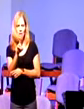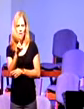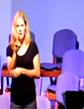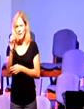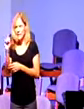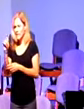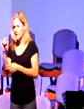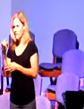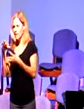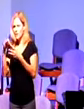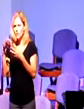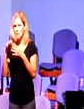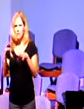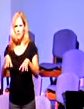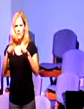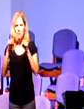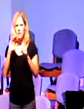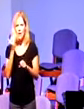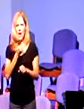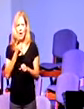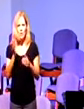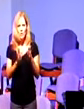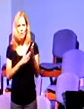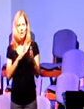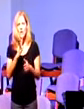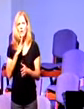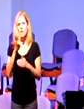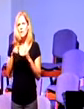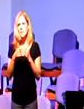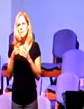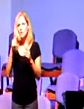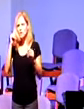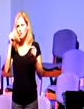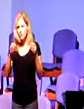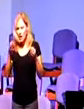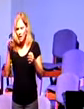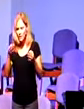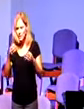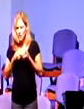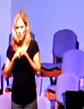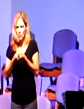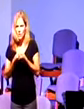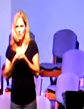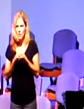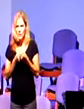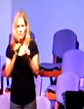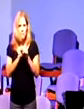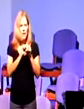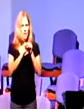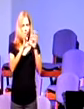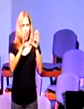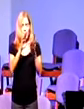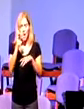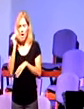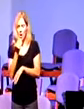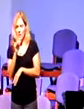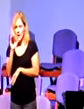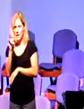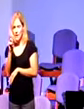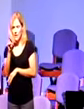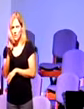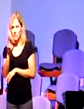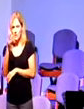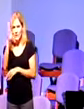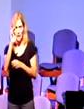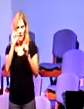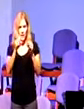Steve and I chose it to adopt it as our song. It talks about our trials and our struggles, our mountains, our cancers, that God